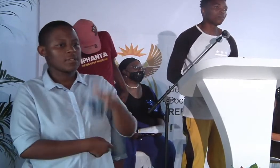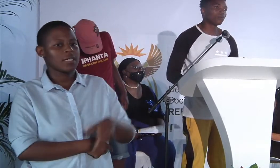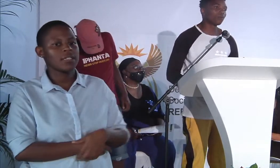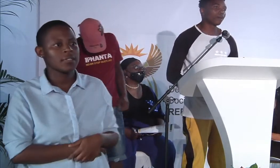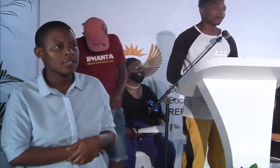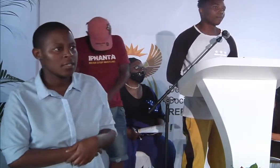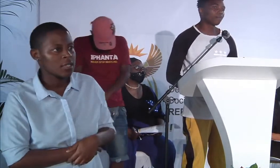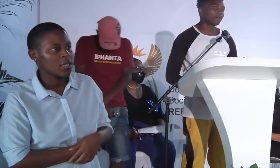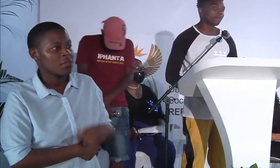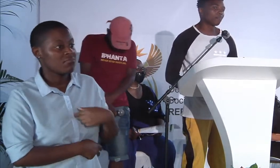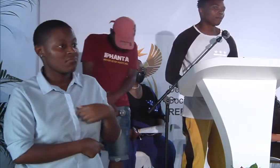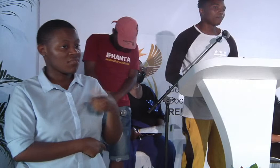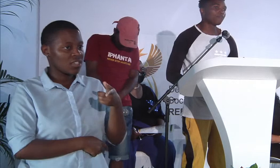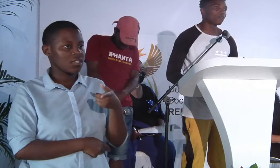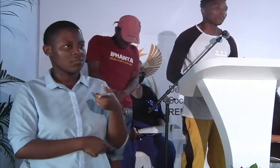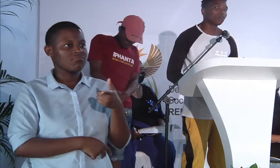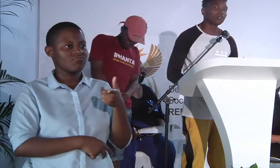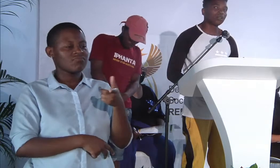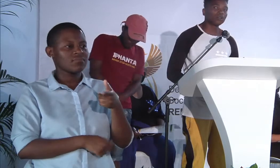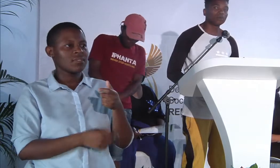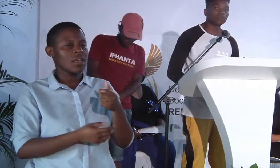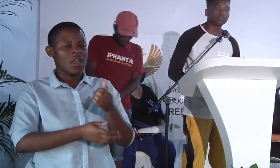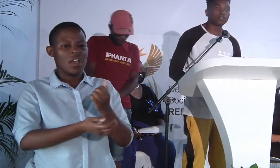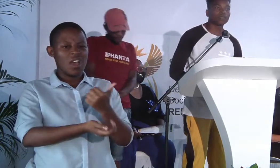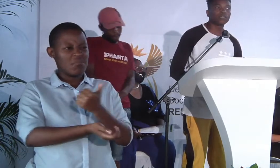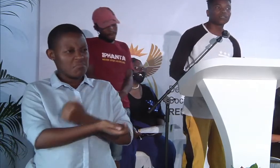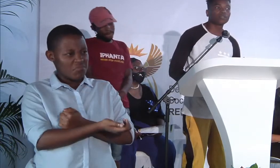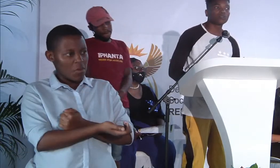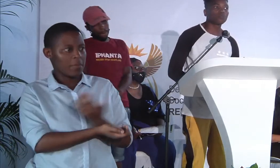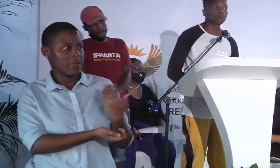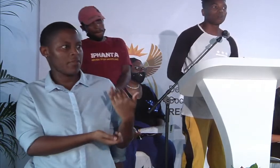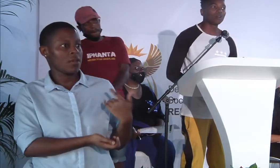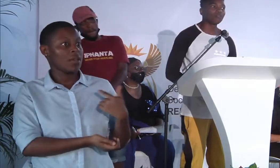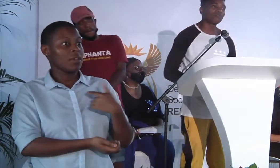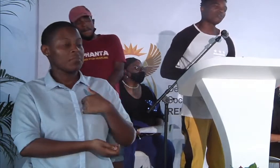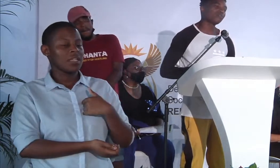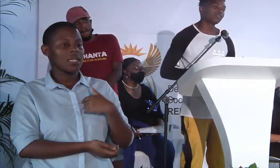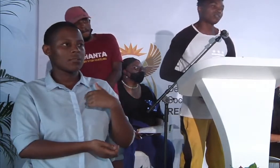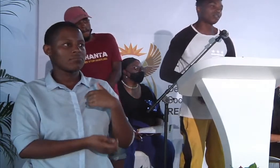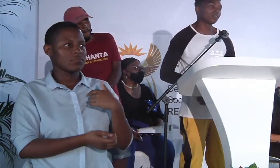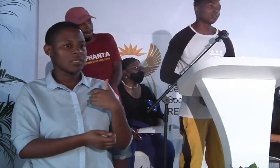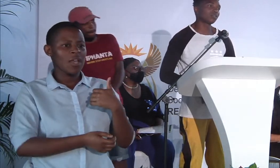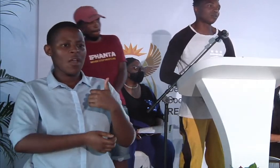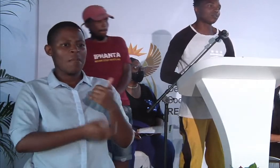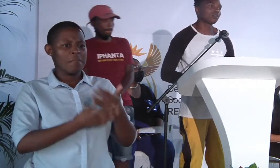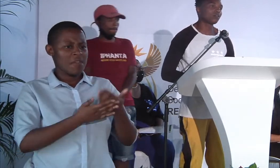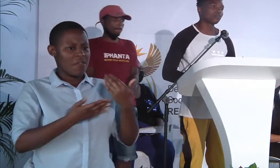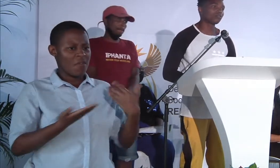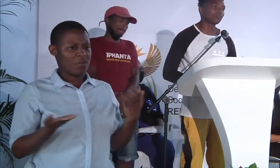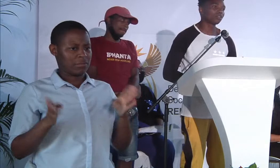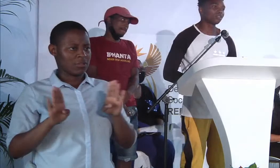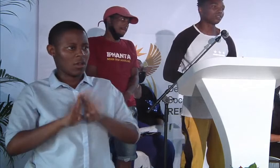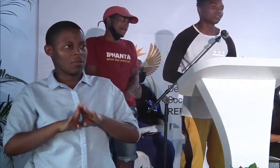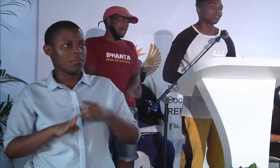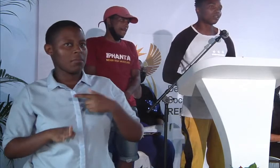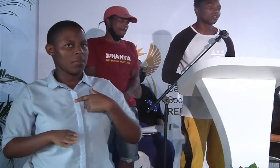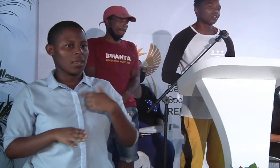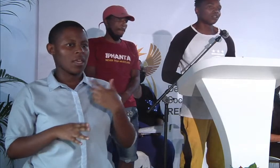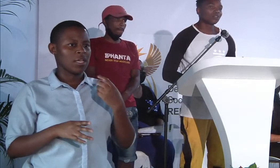methadone program. Before the lockdown, I was addicted to Wunga for over 10 years and I was staying on the